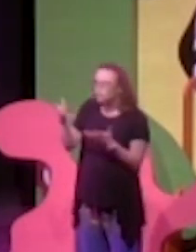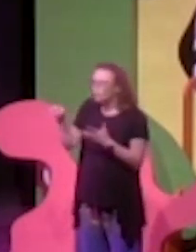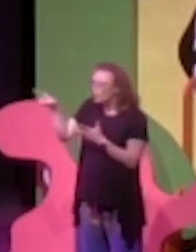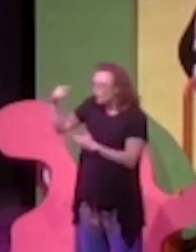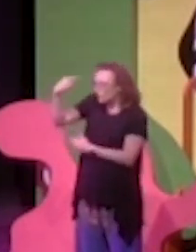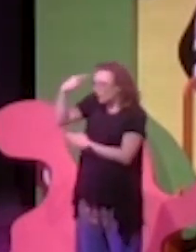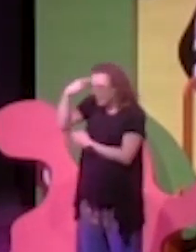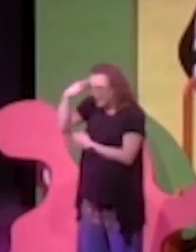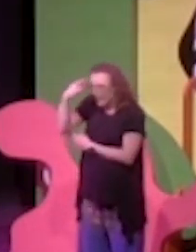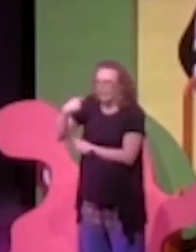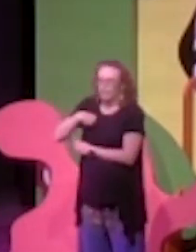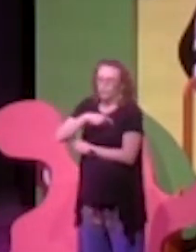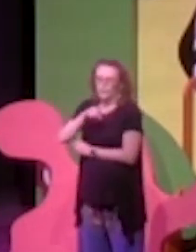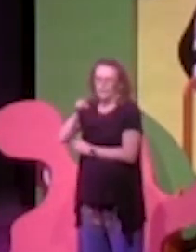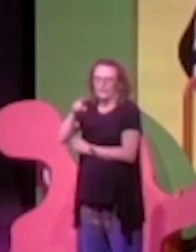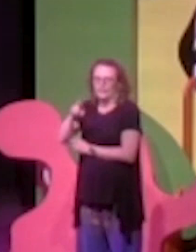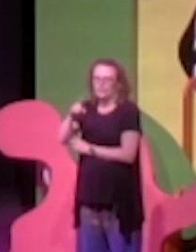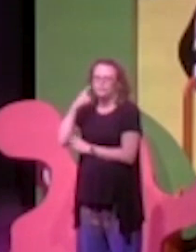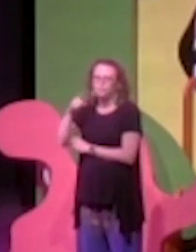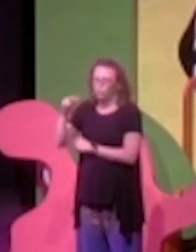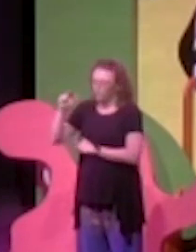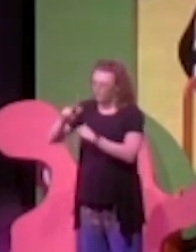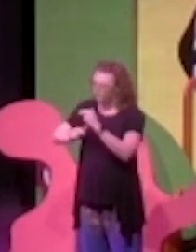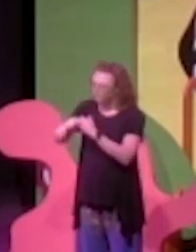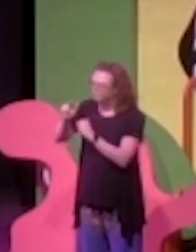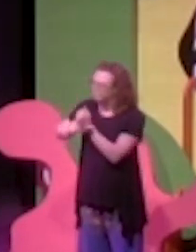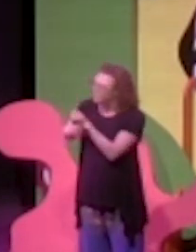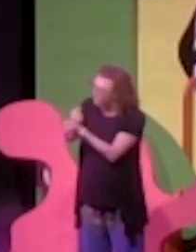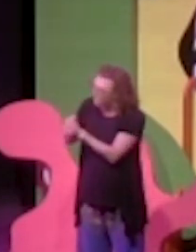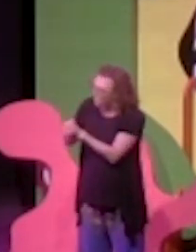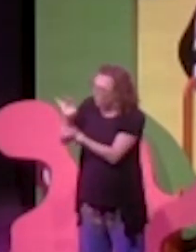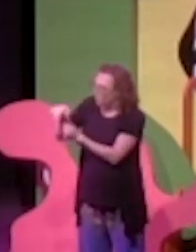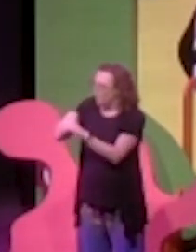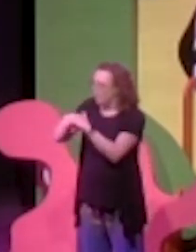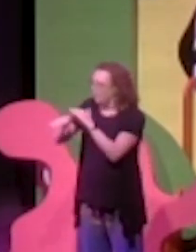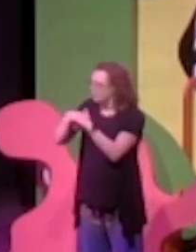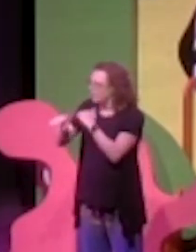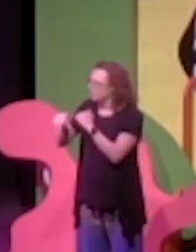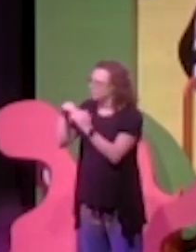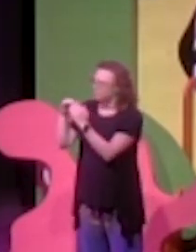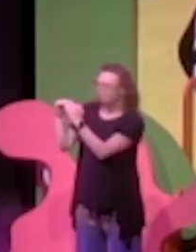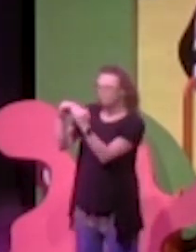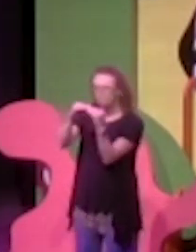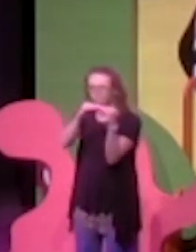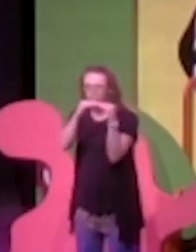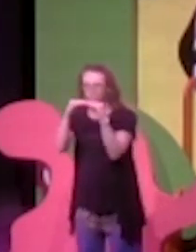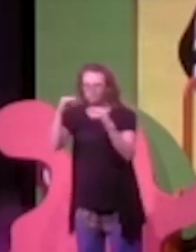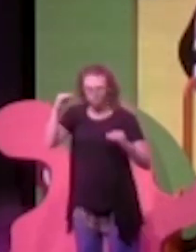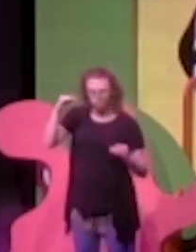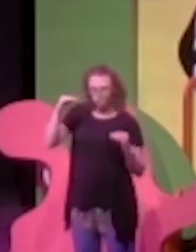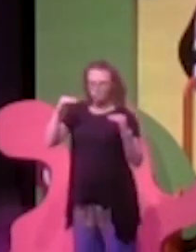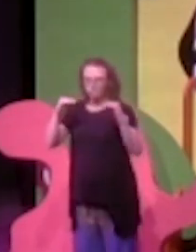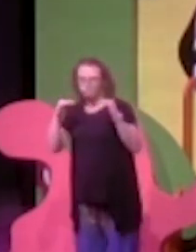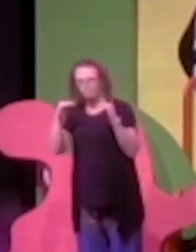investment, participation, access in the arts? What do we need to do? There's a lot of discussion